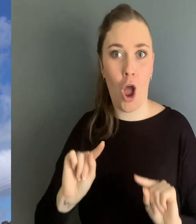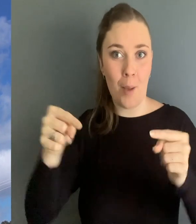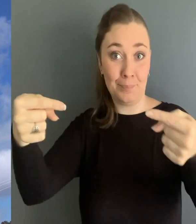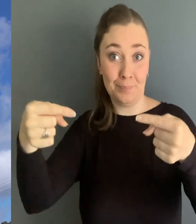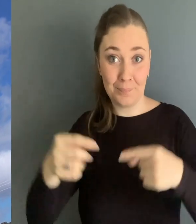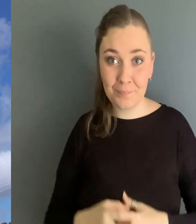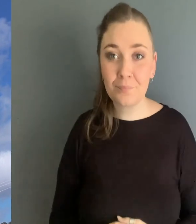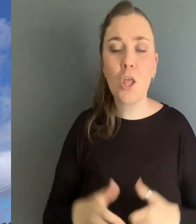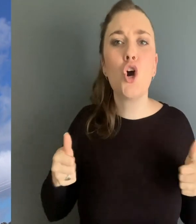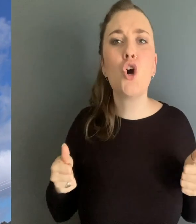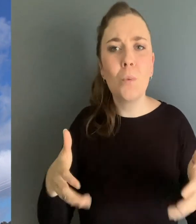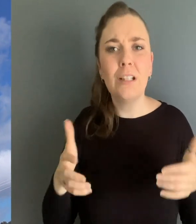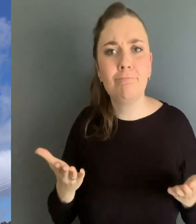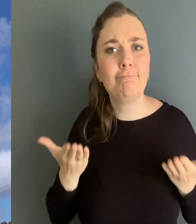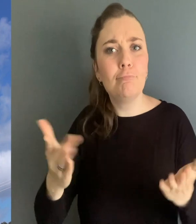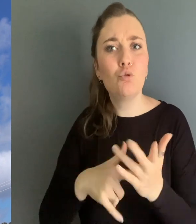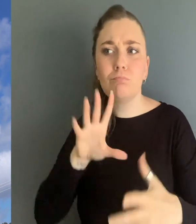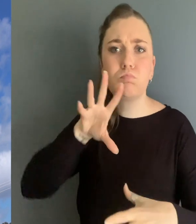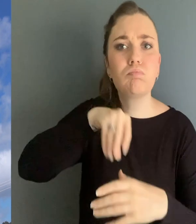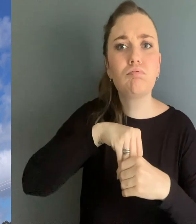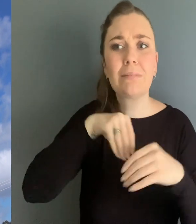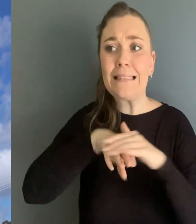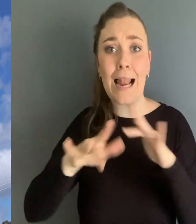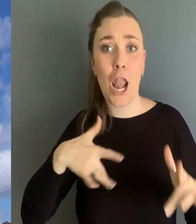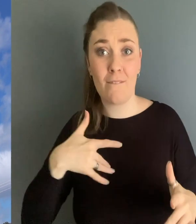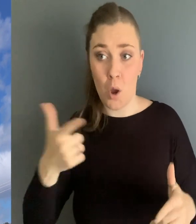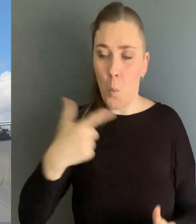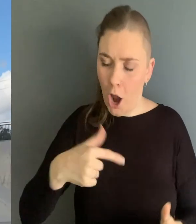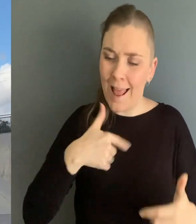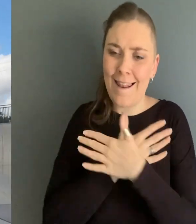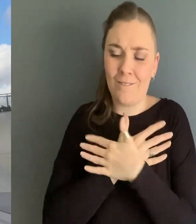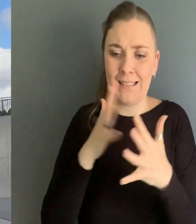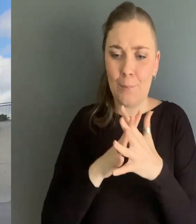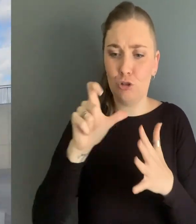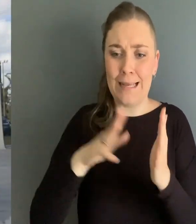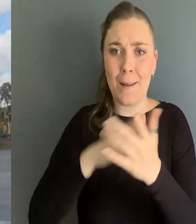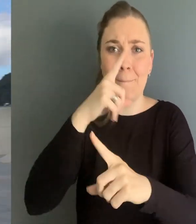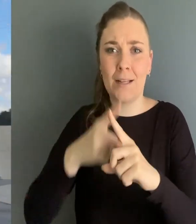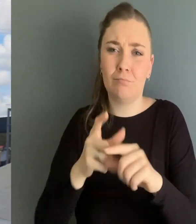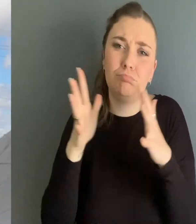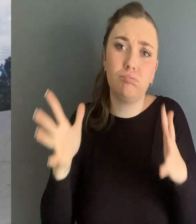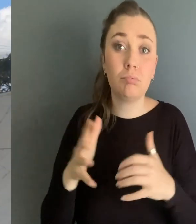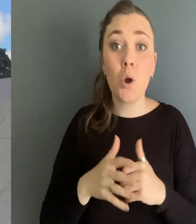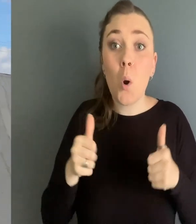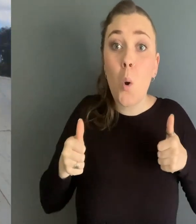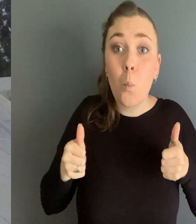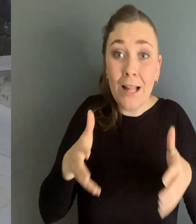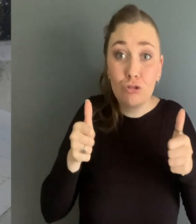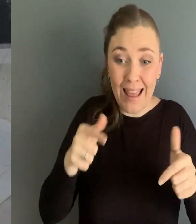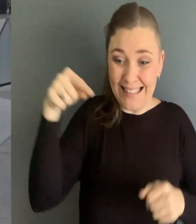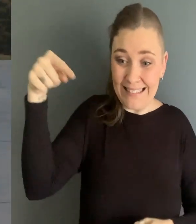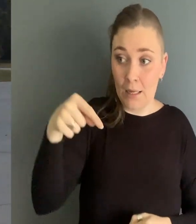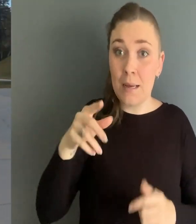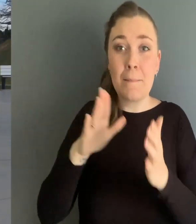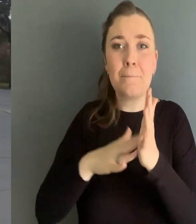wheelchairs enable us to participate in life that's why i love wcmx so much it takes the wheelchair a device portrayed